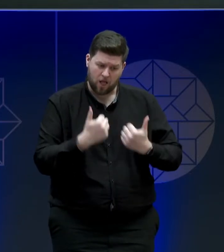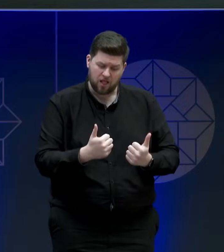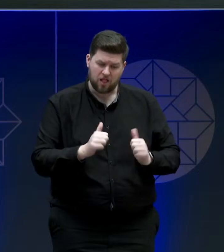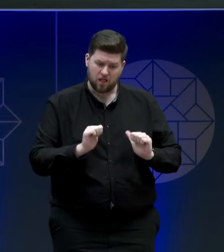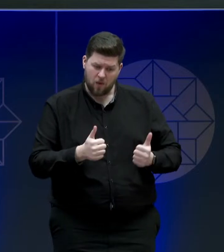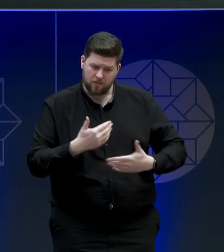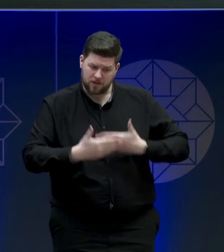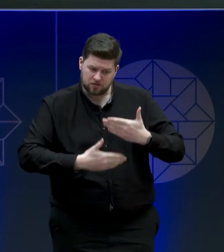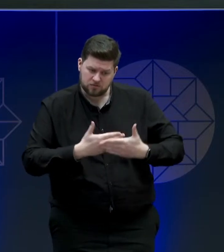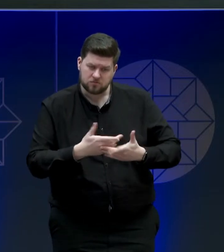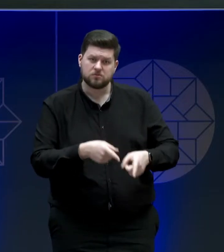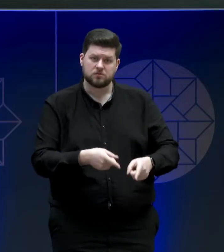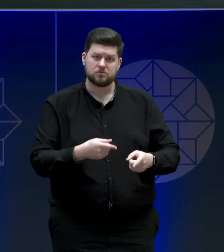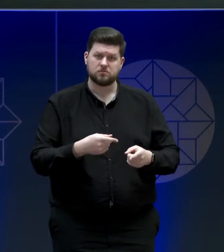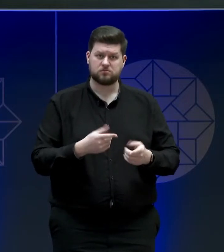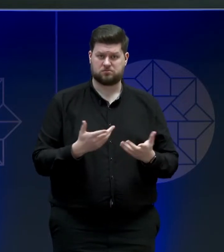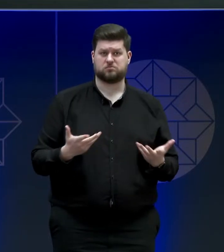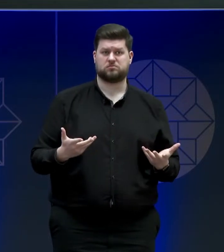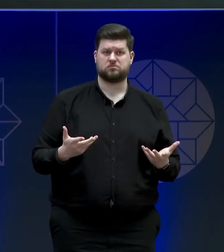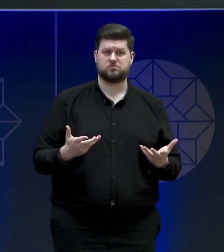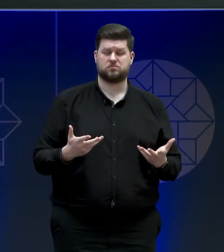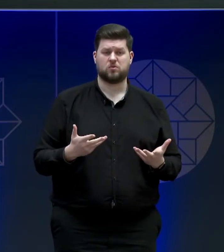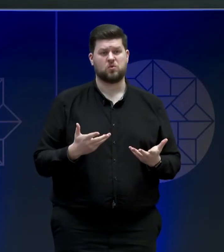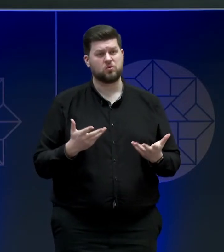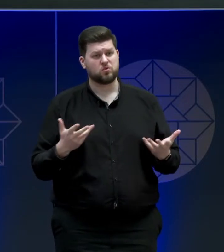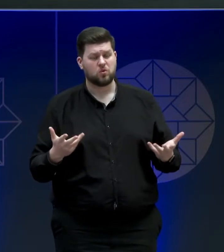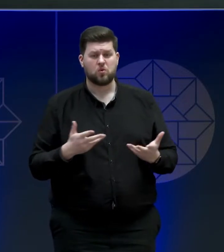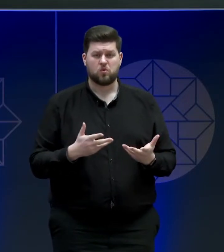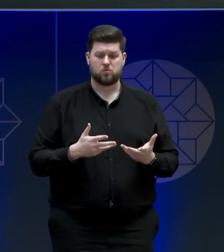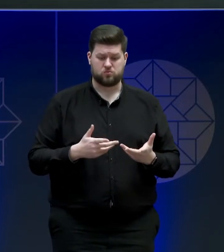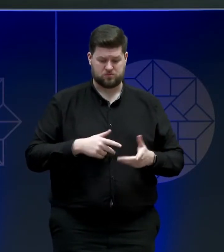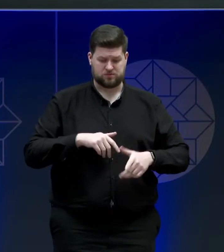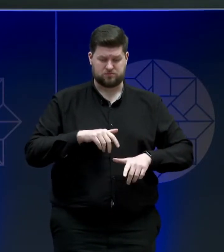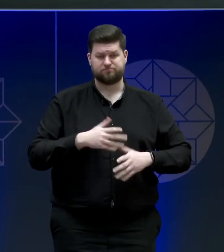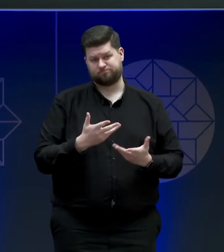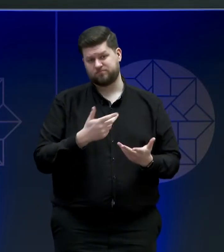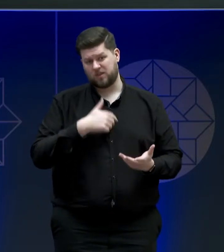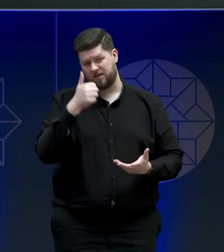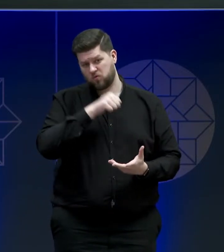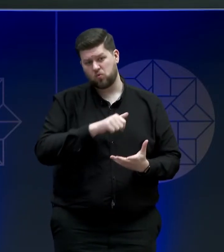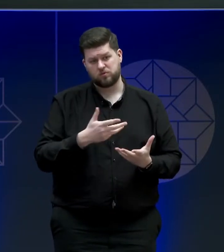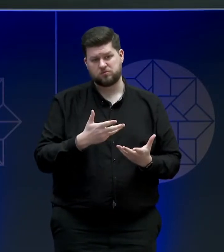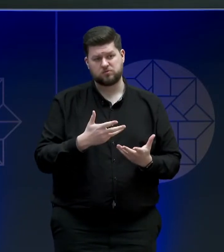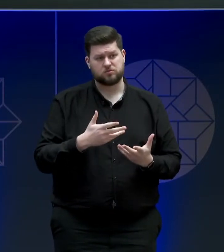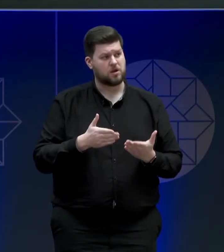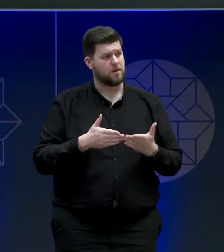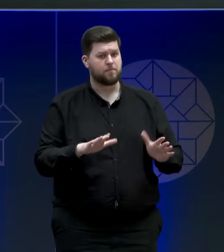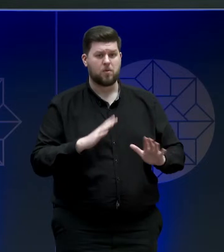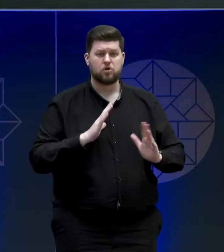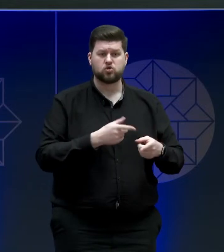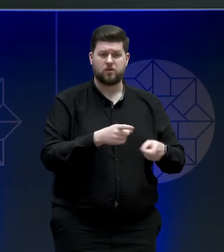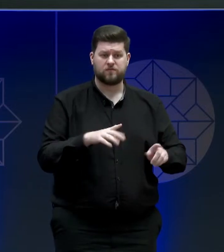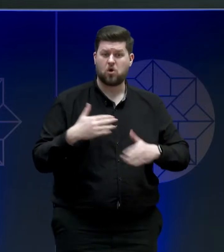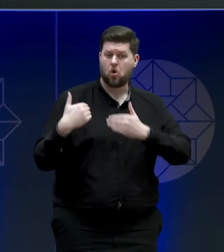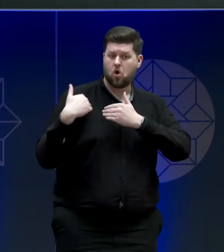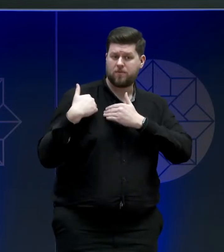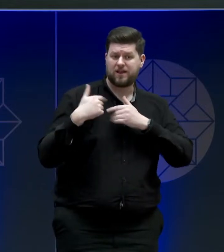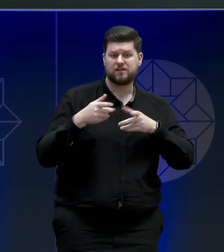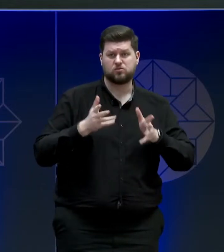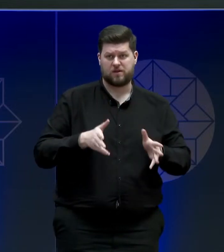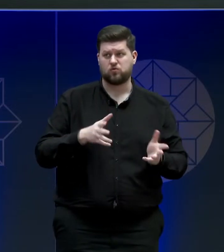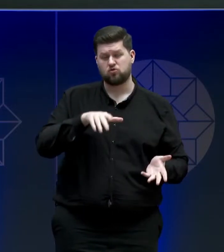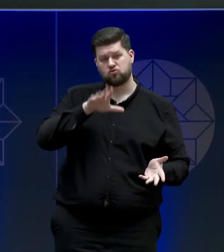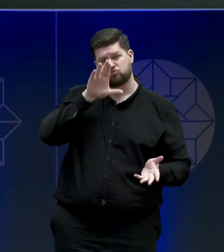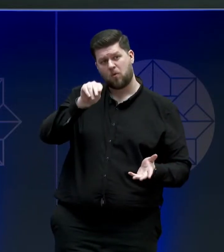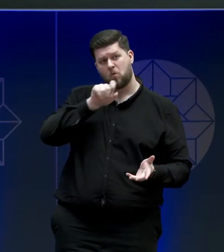our society. So the steps that there's obviously an obligation on public servants to report any concerns